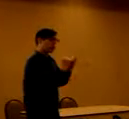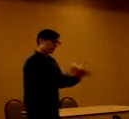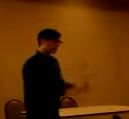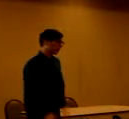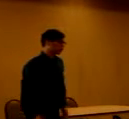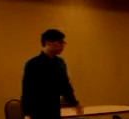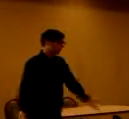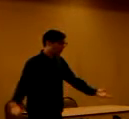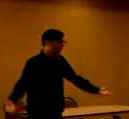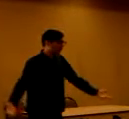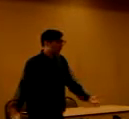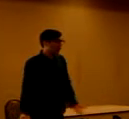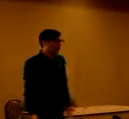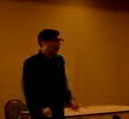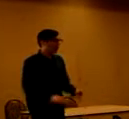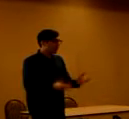And I do too.